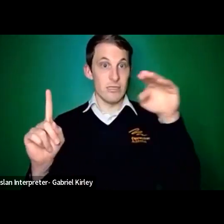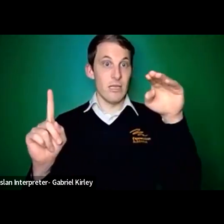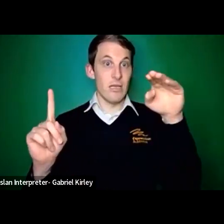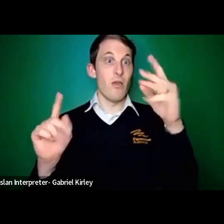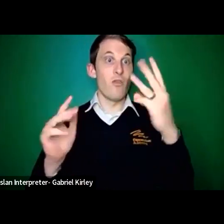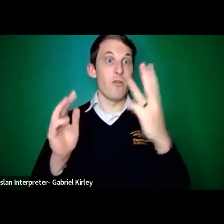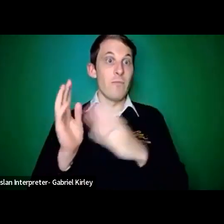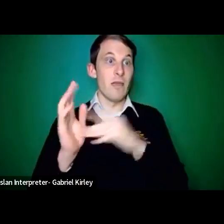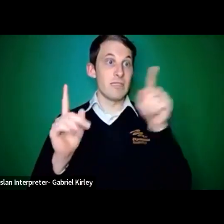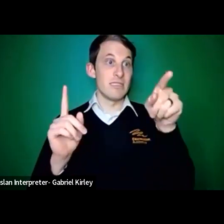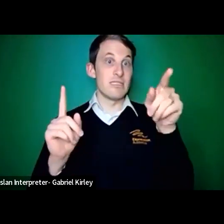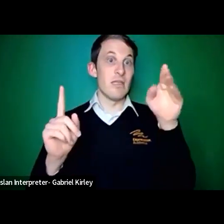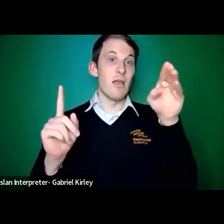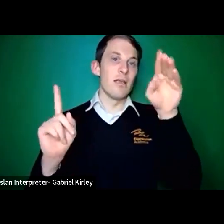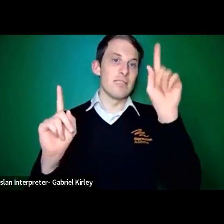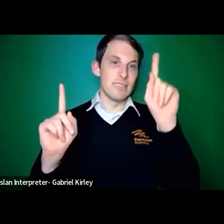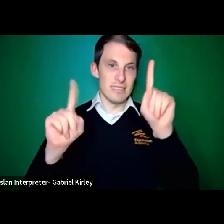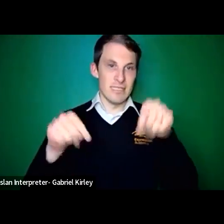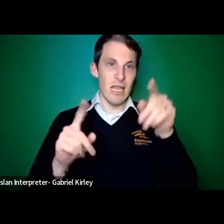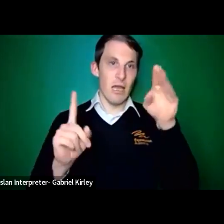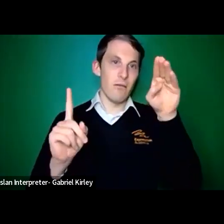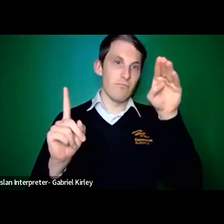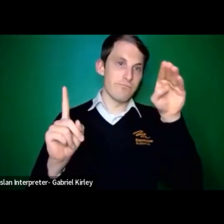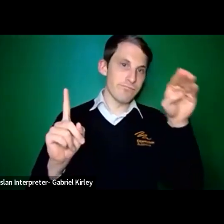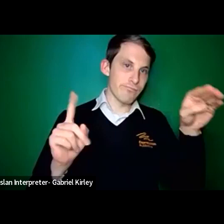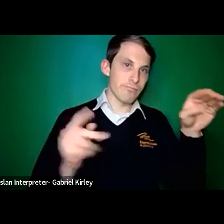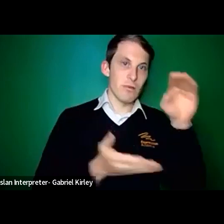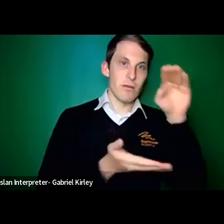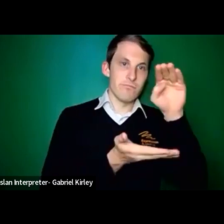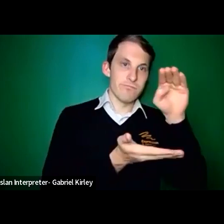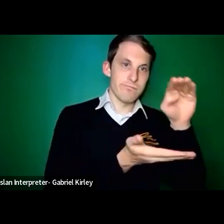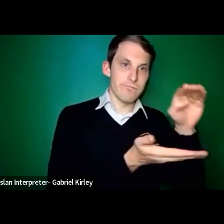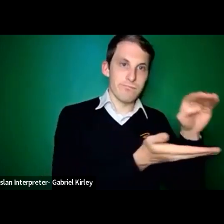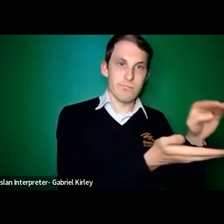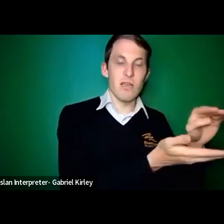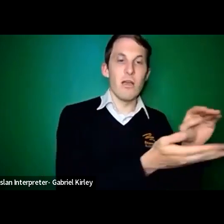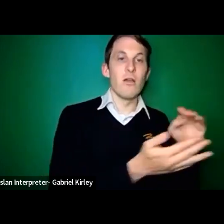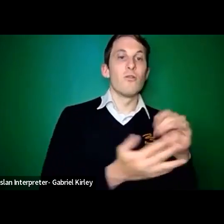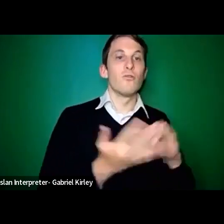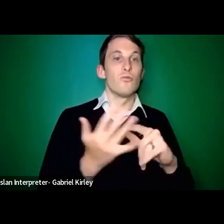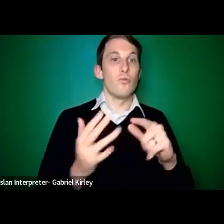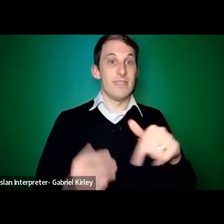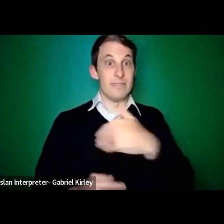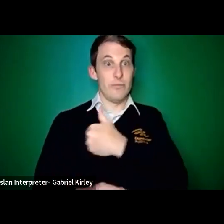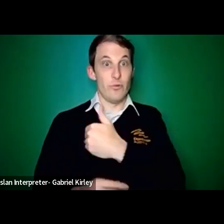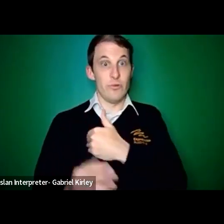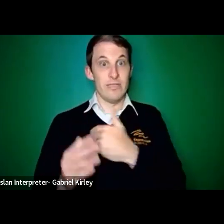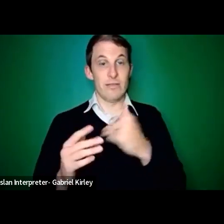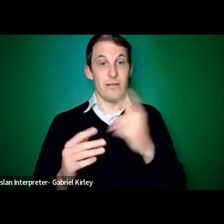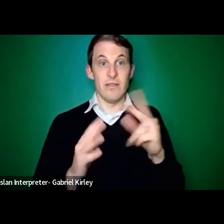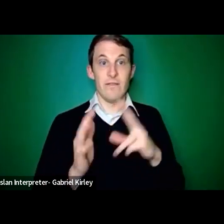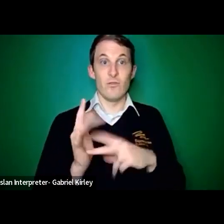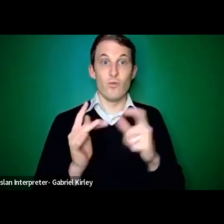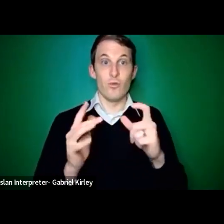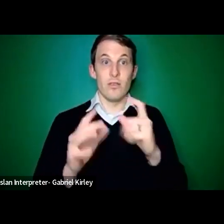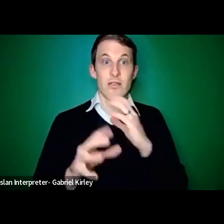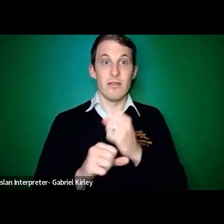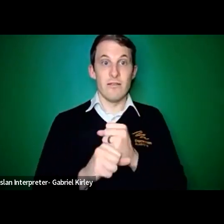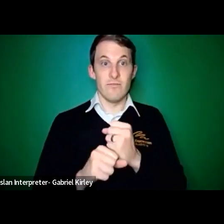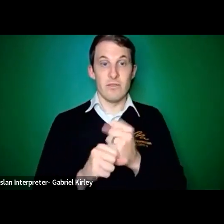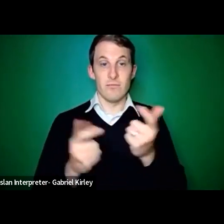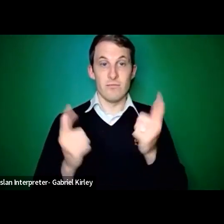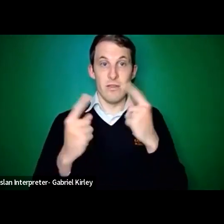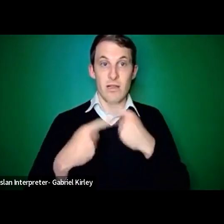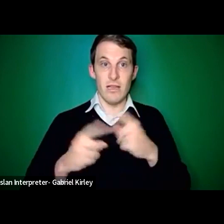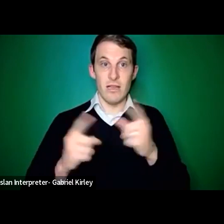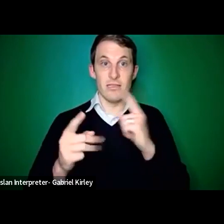So as of this morning, the Premier has announced that in Victoria, that booster doses have been